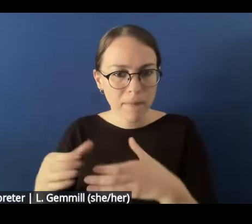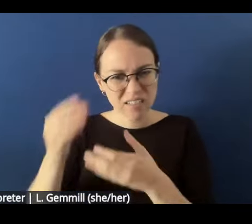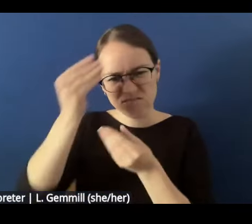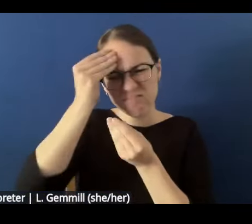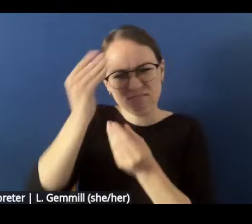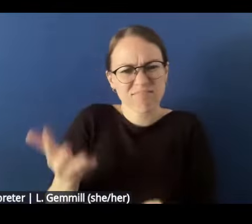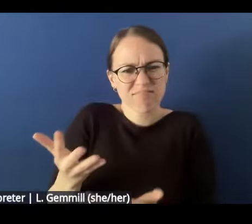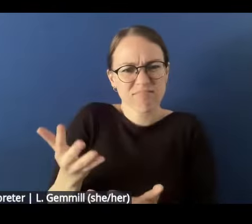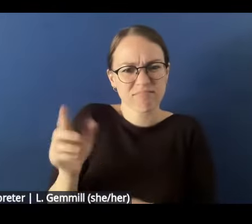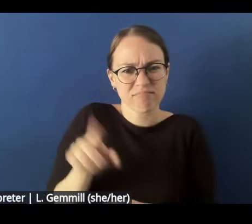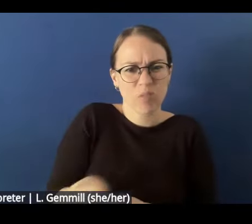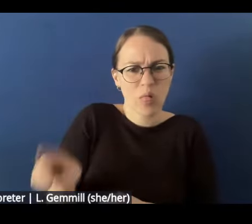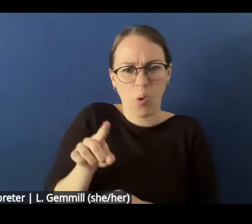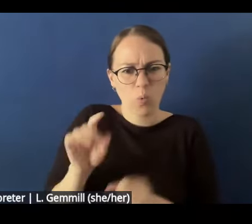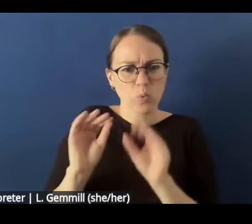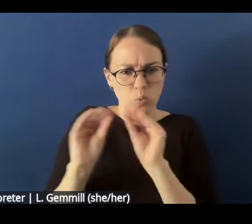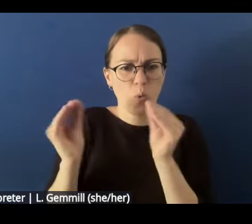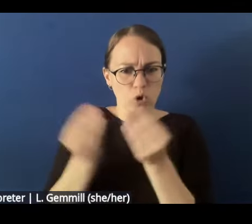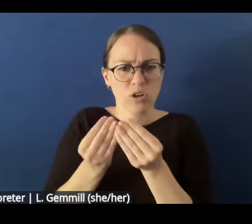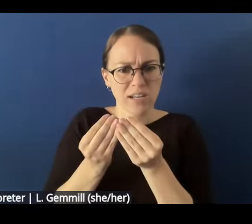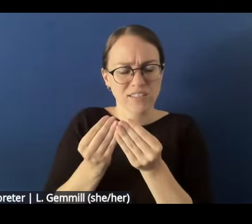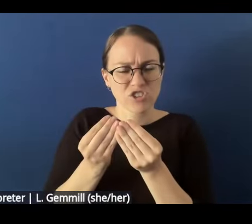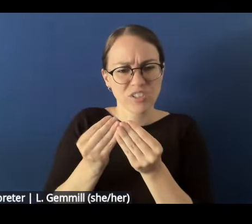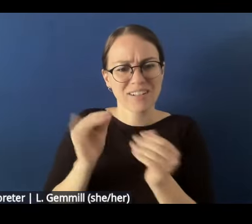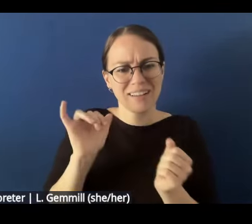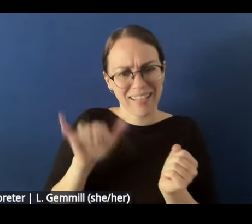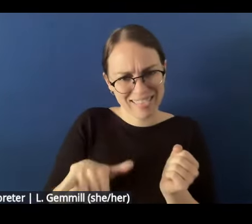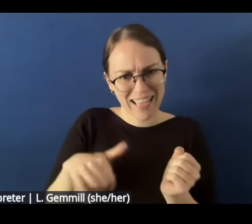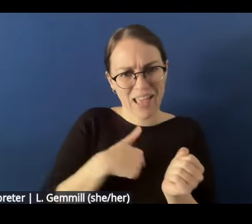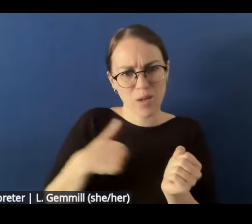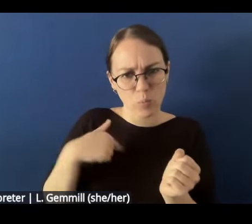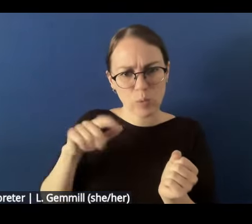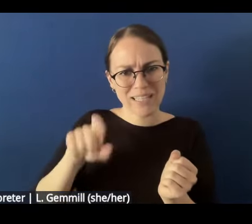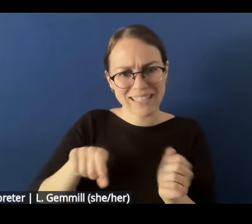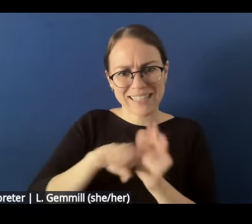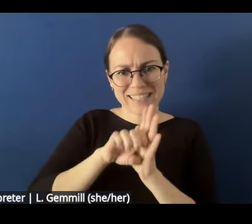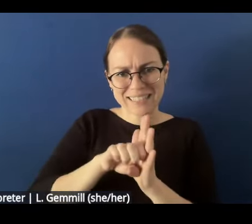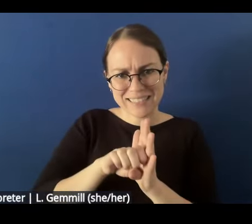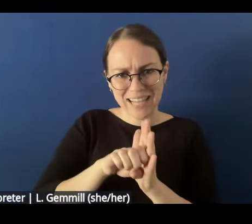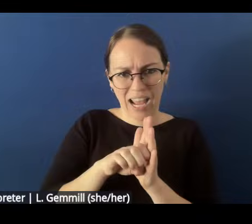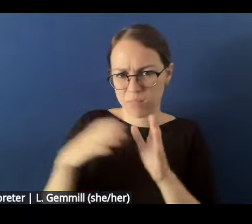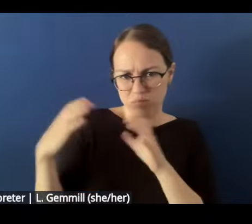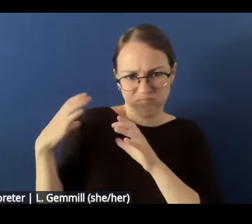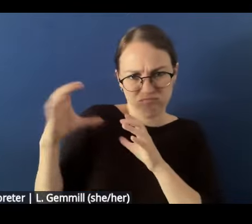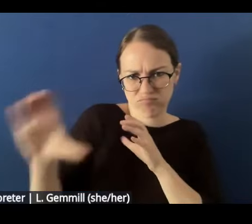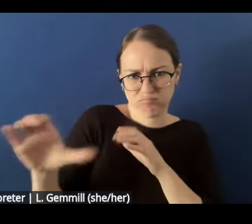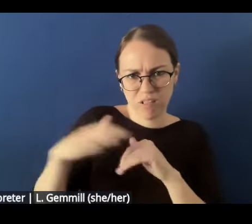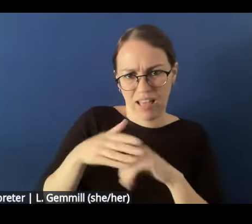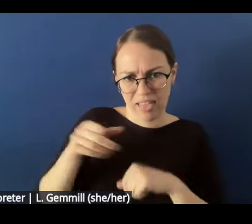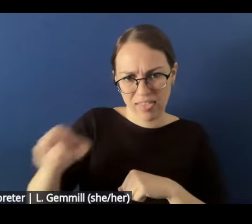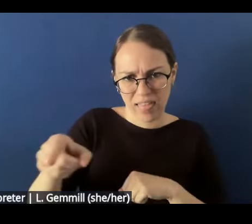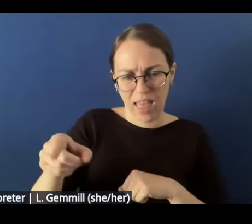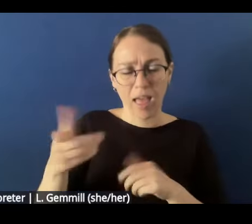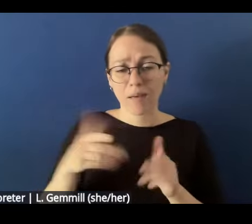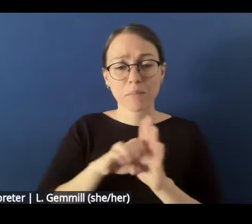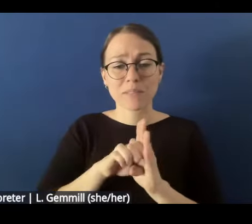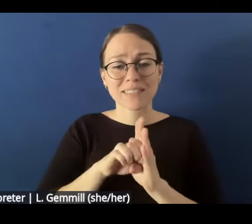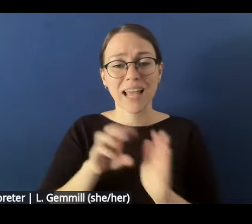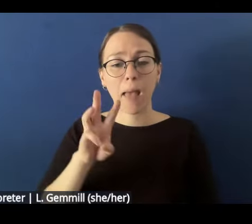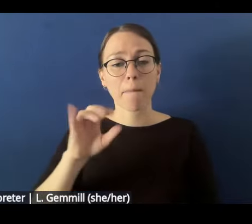the organization you need that exemplar from. Put the onus on them. If Mr. Wiggins goes out and hires 10